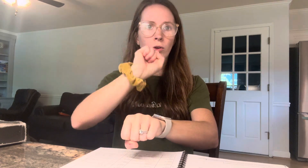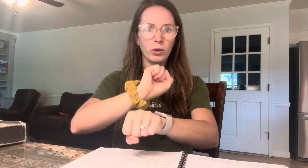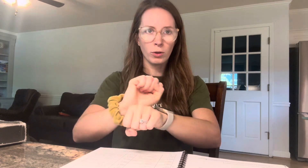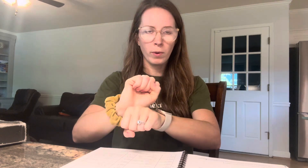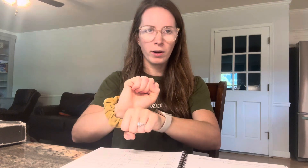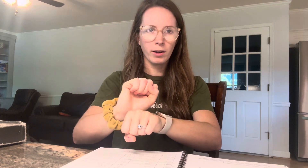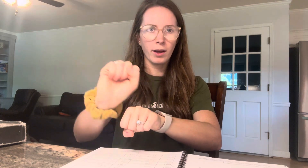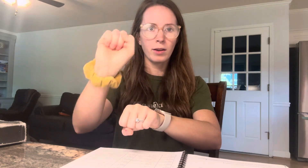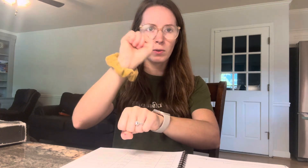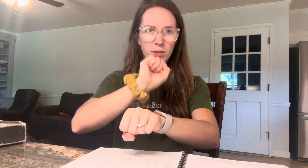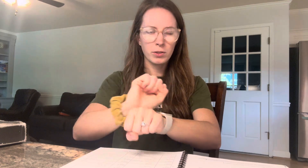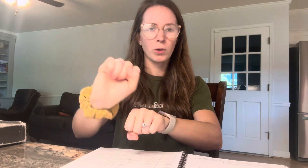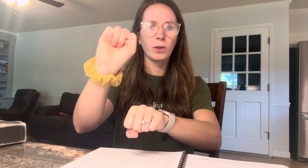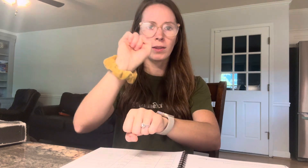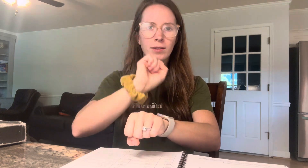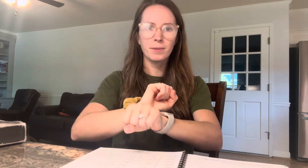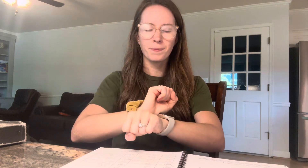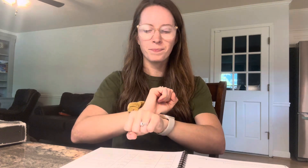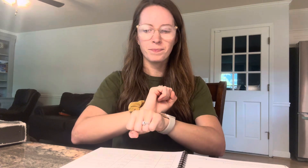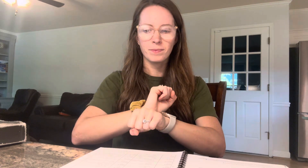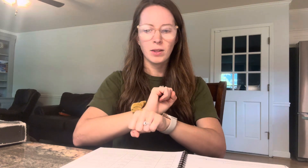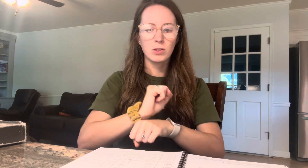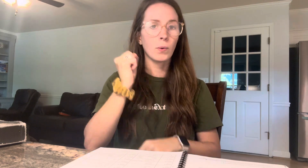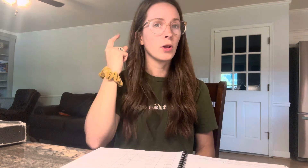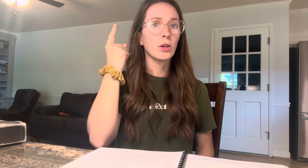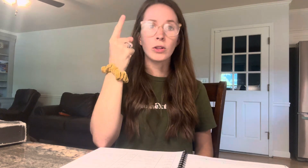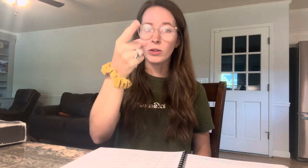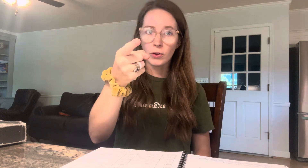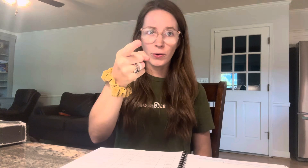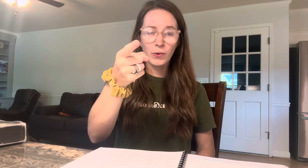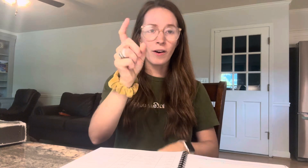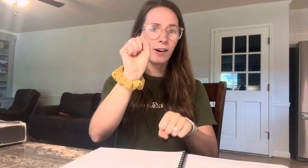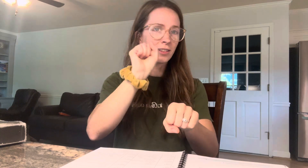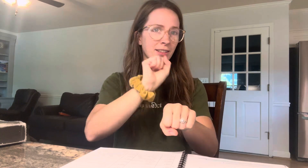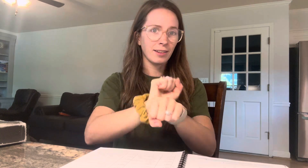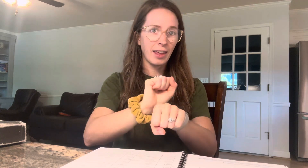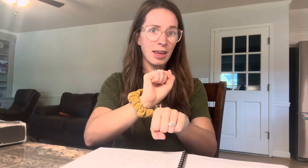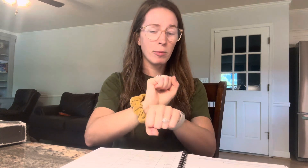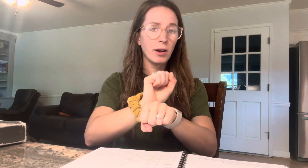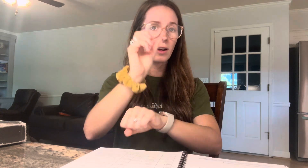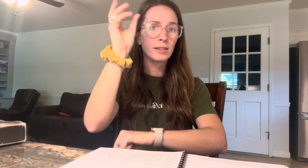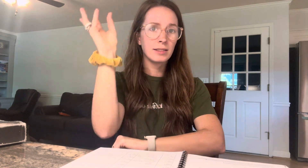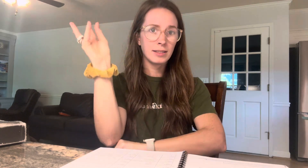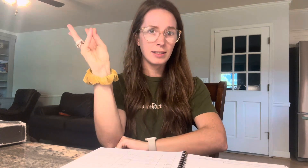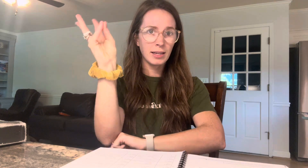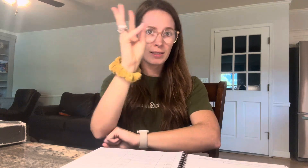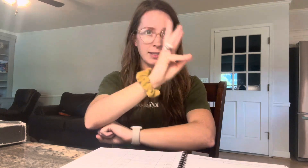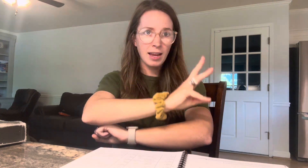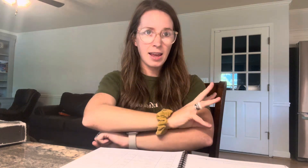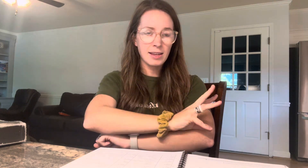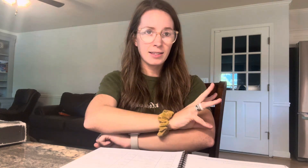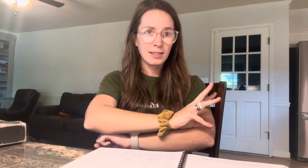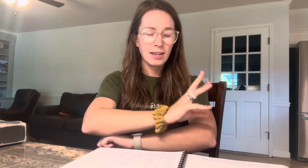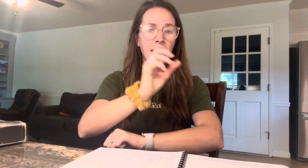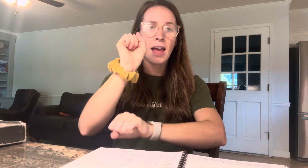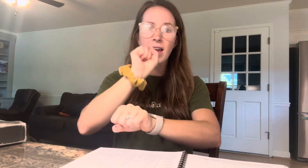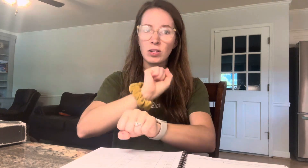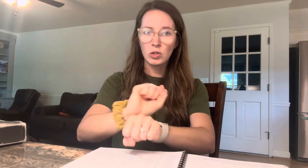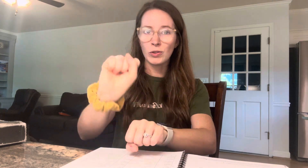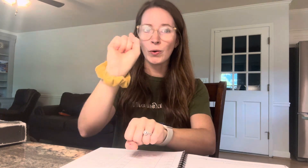your work. It kind of goes in a circle like this. So you are to labor 6 days and do all